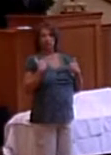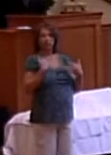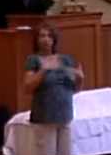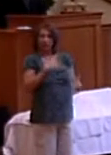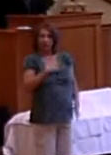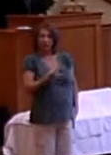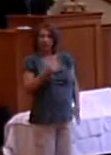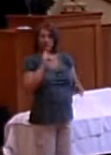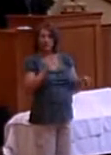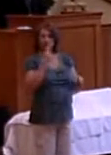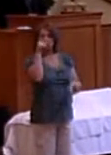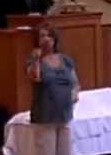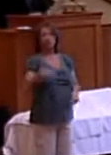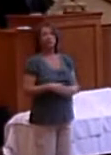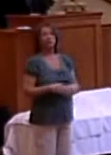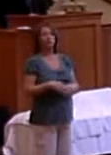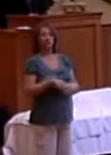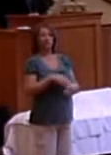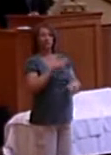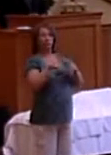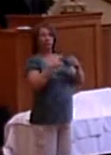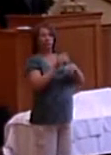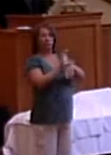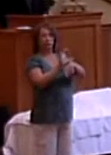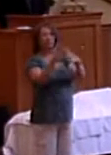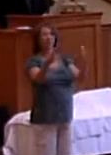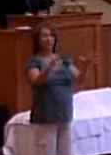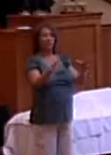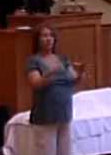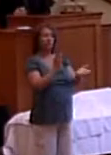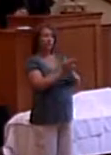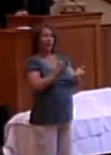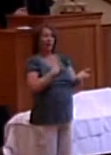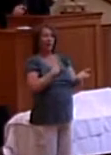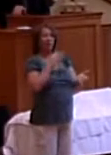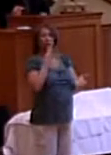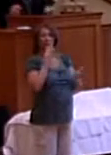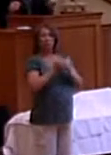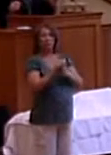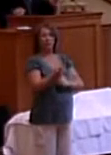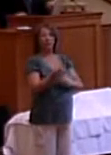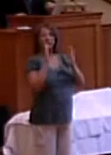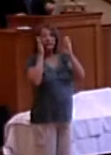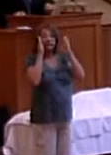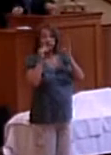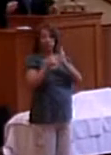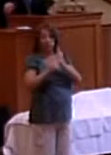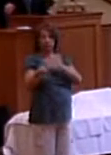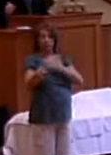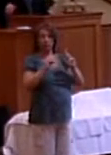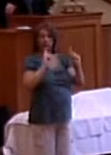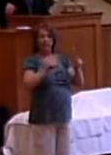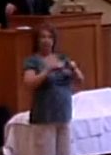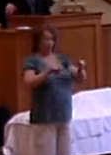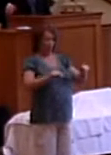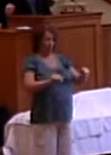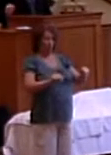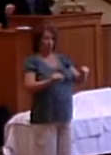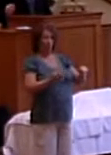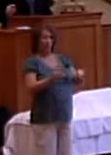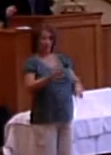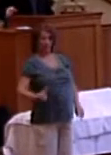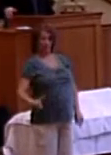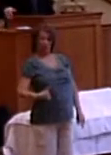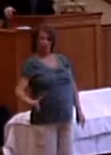you. You just catch me after service or during service or whatever. Also, I'd like to call your attention to the response card on the bottom right. Now, that